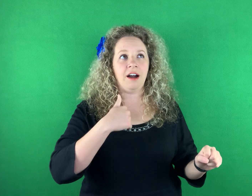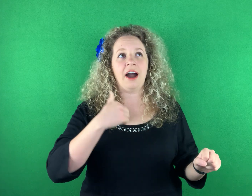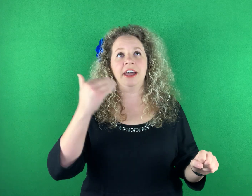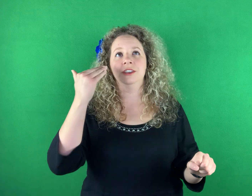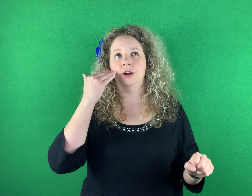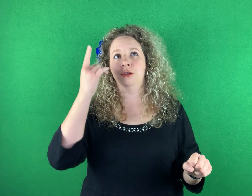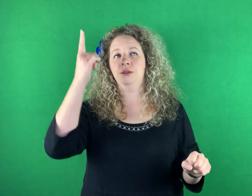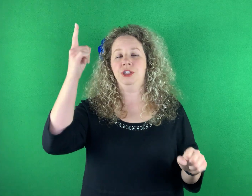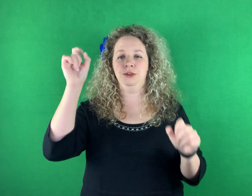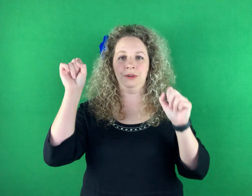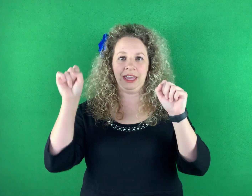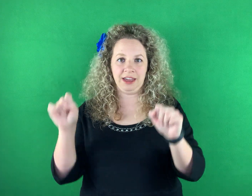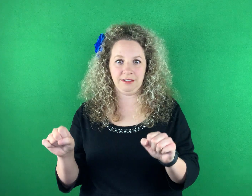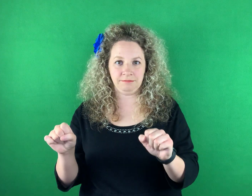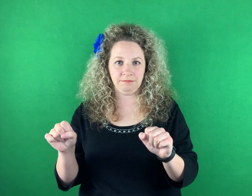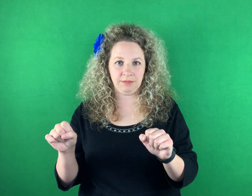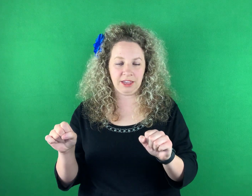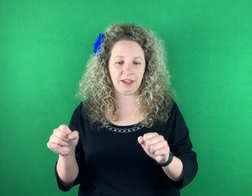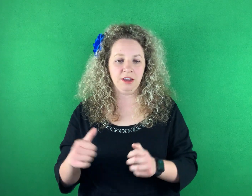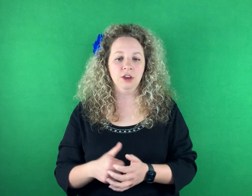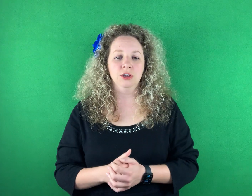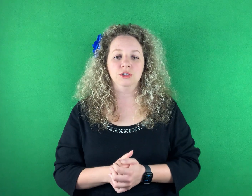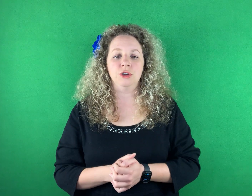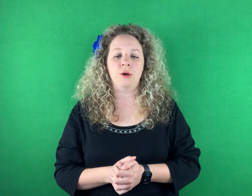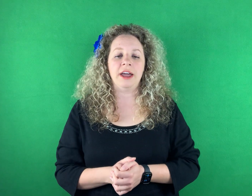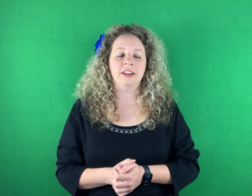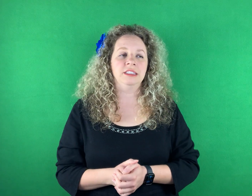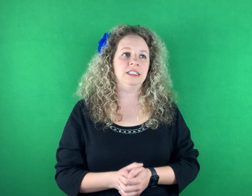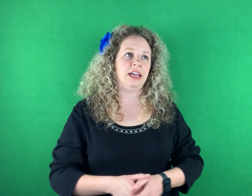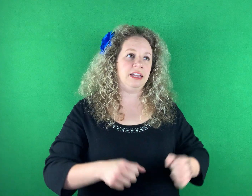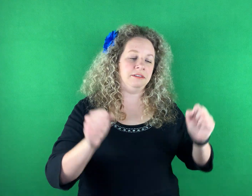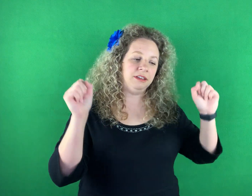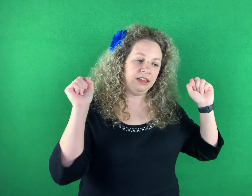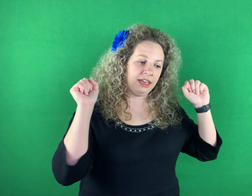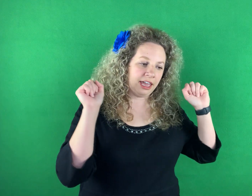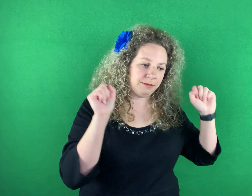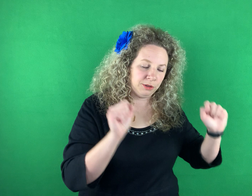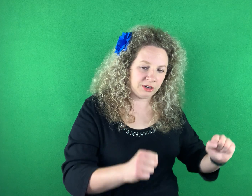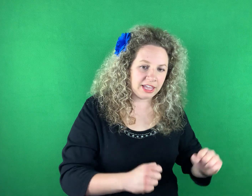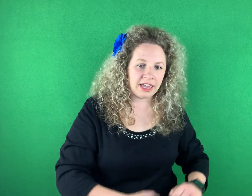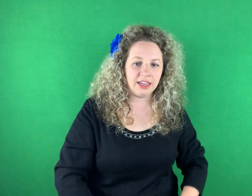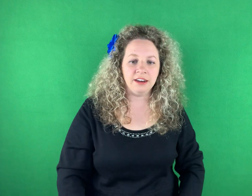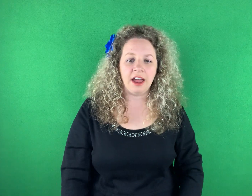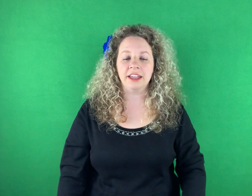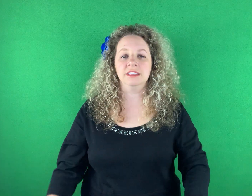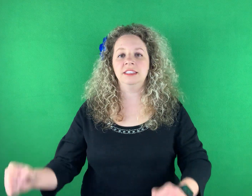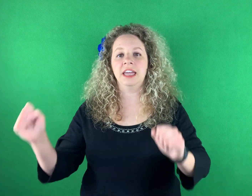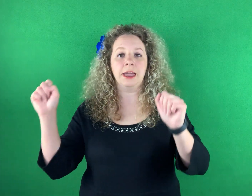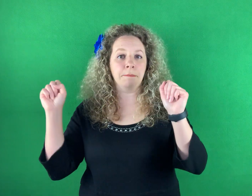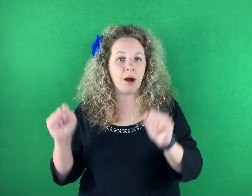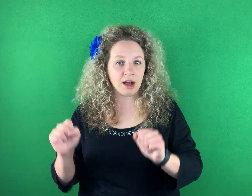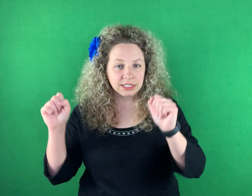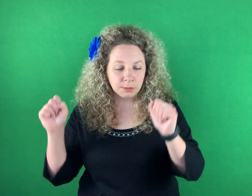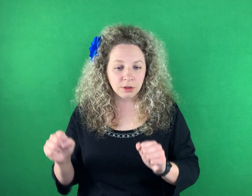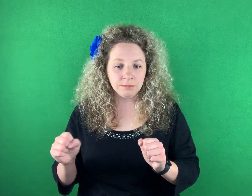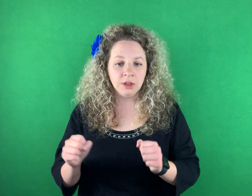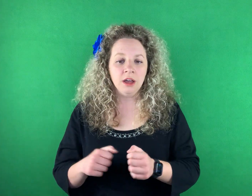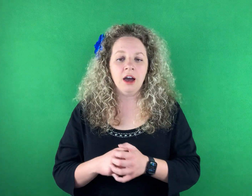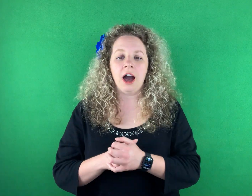I know you can. Okay, so I could sign able or can. I could say possible.